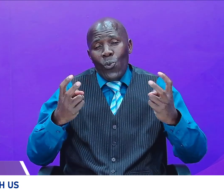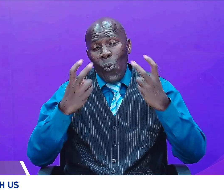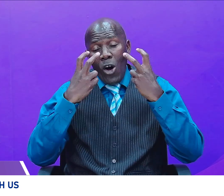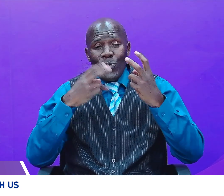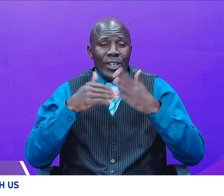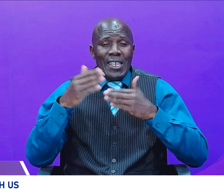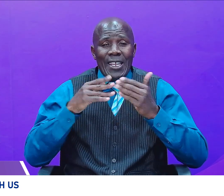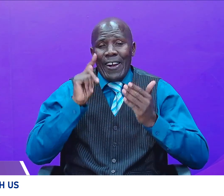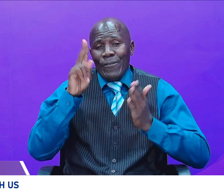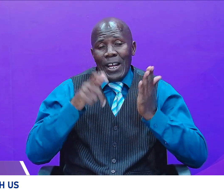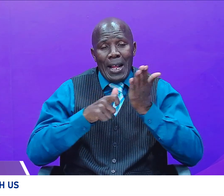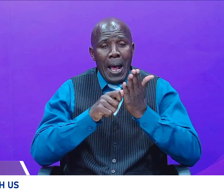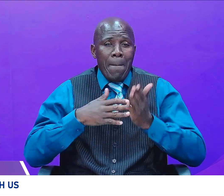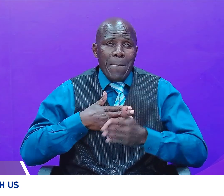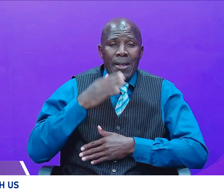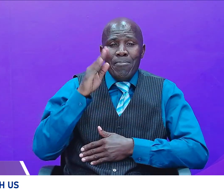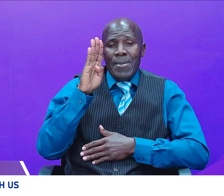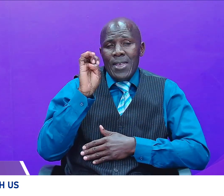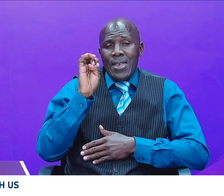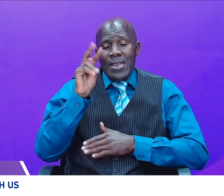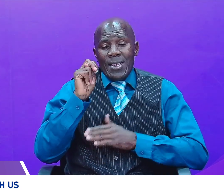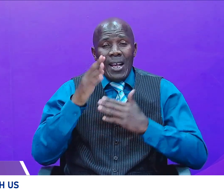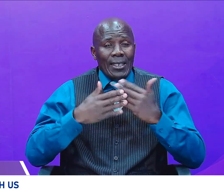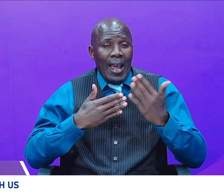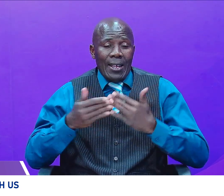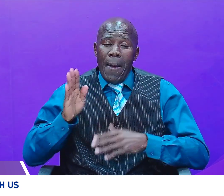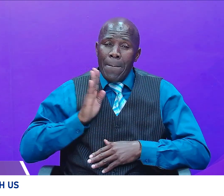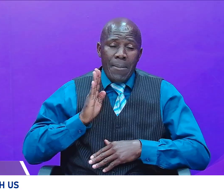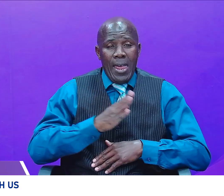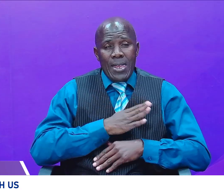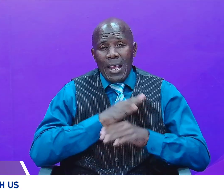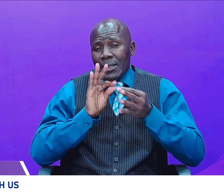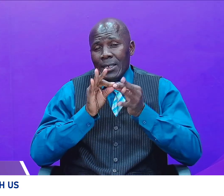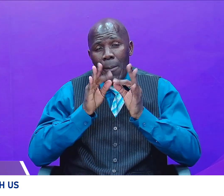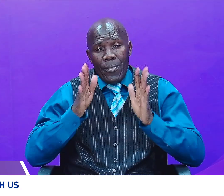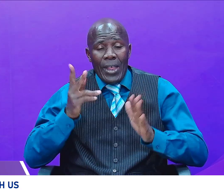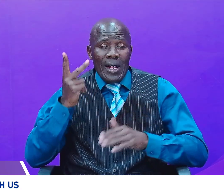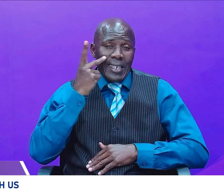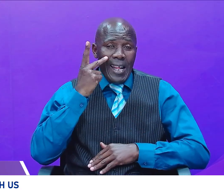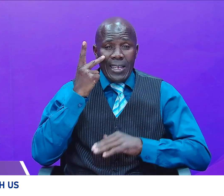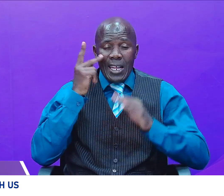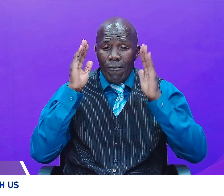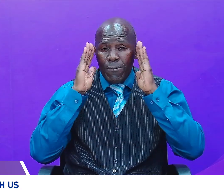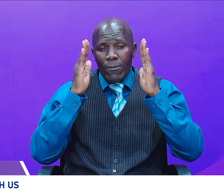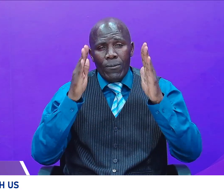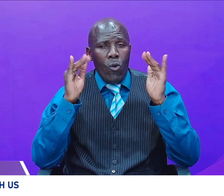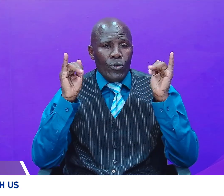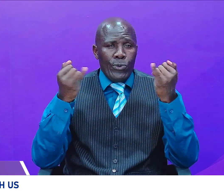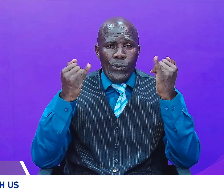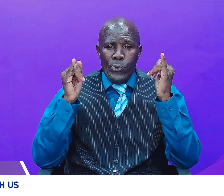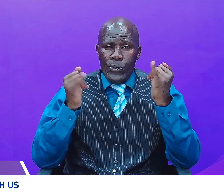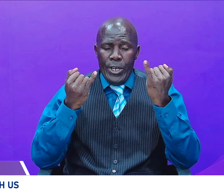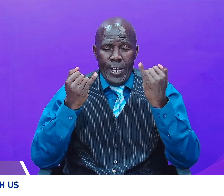Well, hello there, my viewer. Welcome to Sounds TV News at 4 p.m. Brief News. I am your host, Ben Owerongai, with my sign language